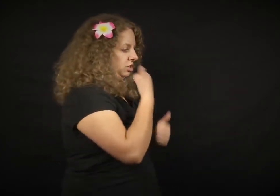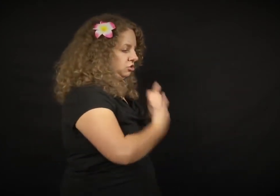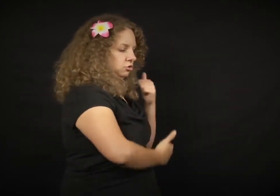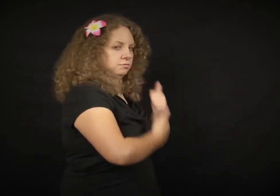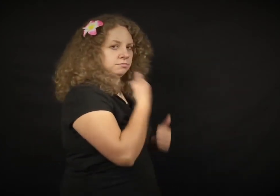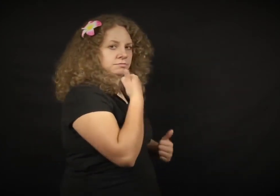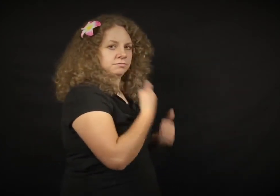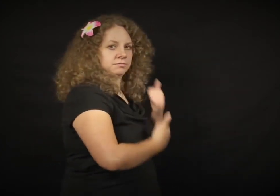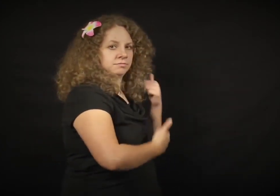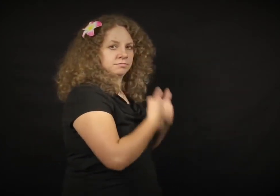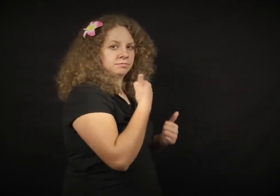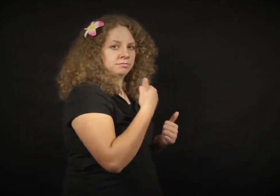Which.